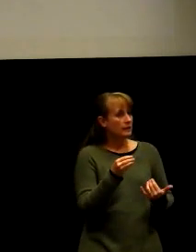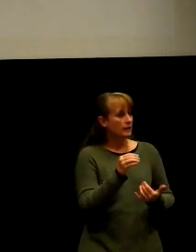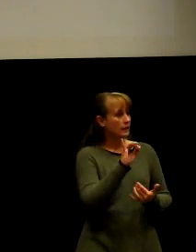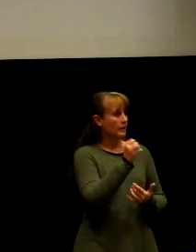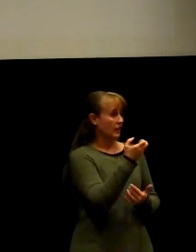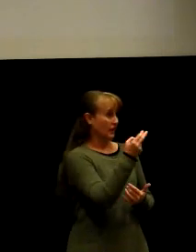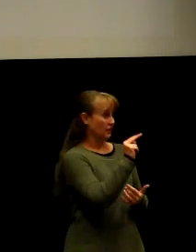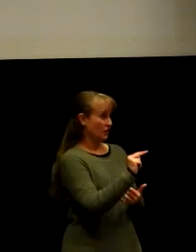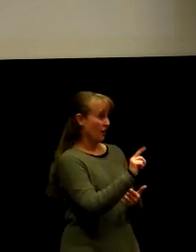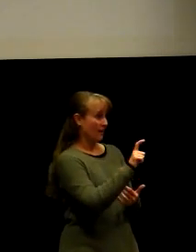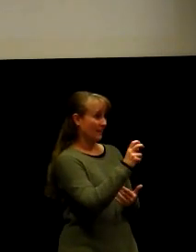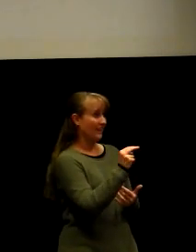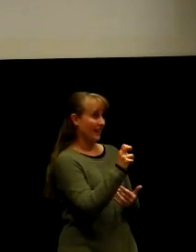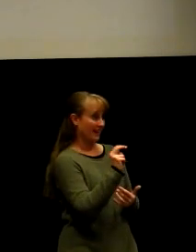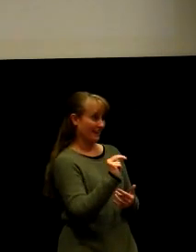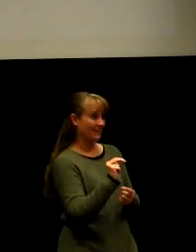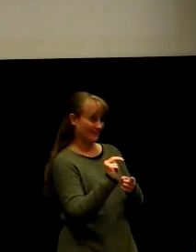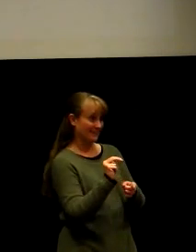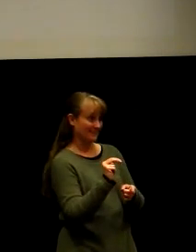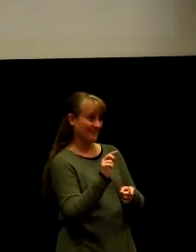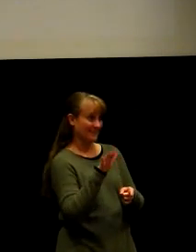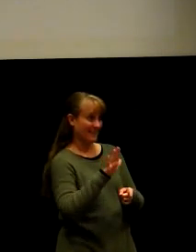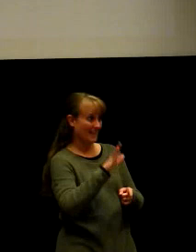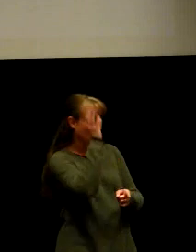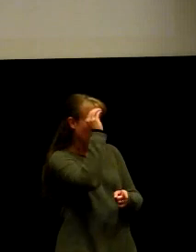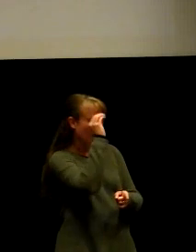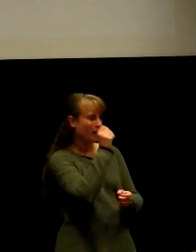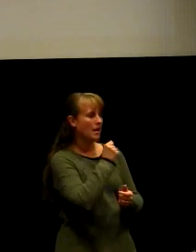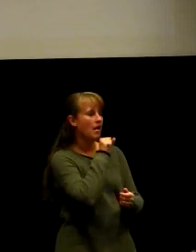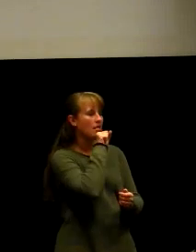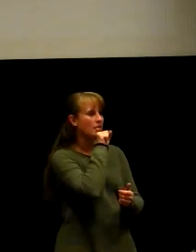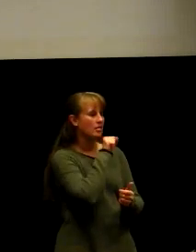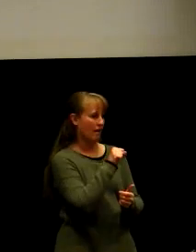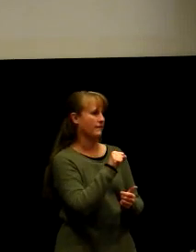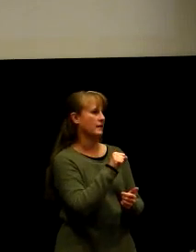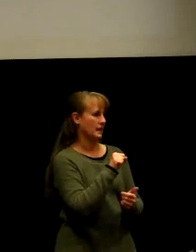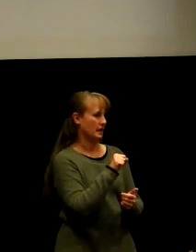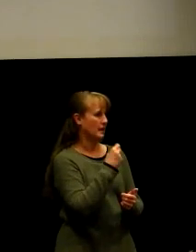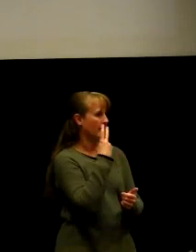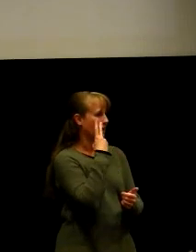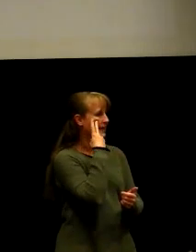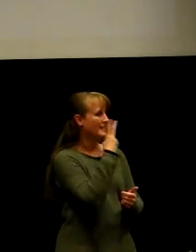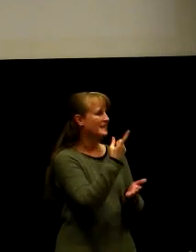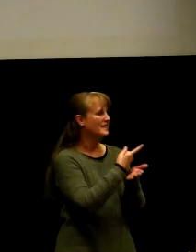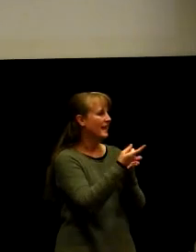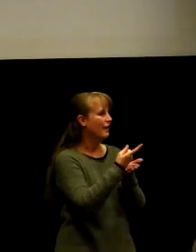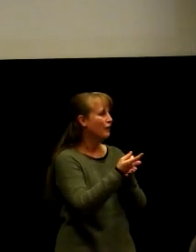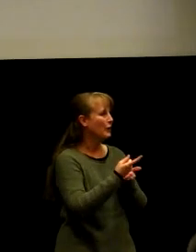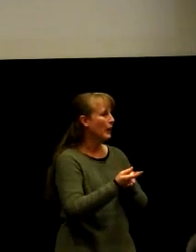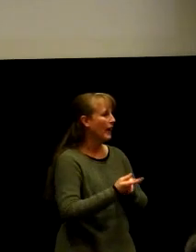John Lennon will be my first representative. He loved it. He said he sees it every week.